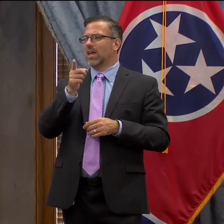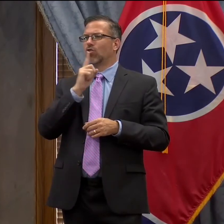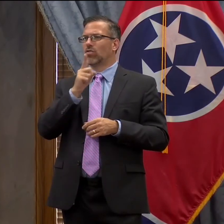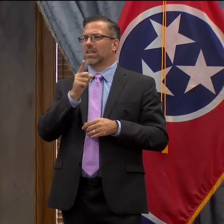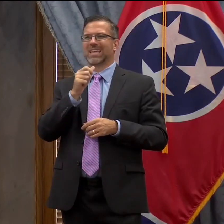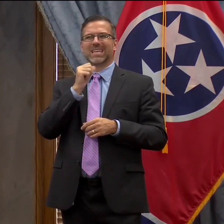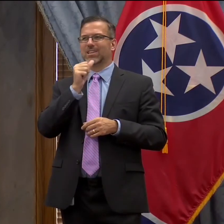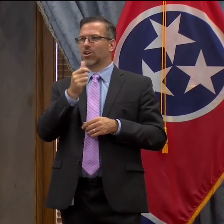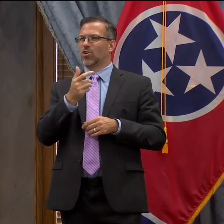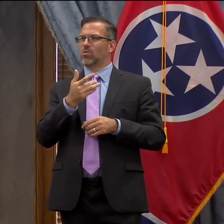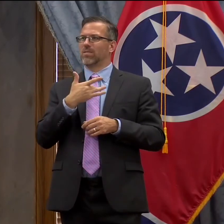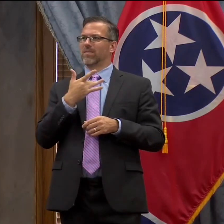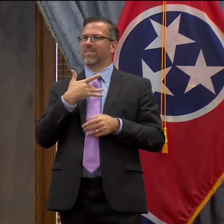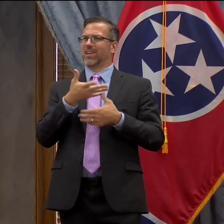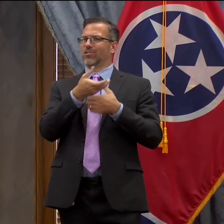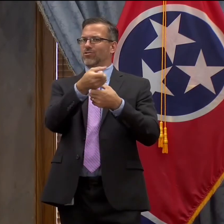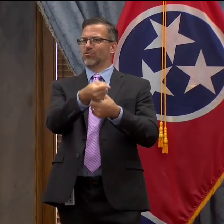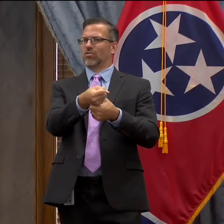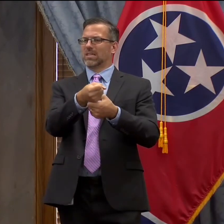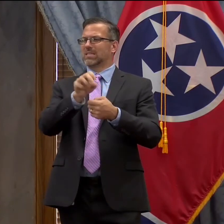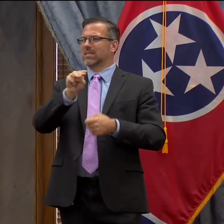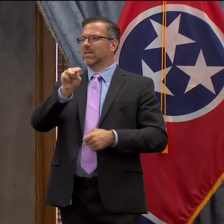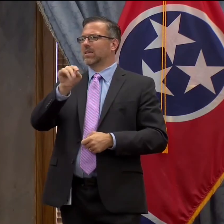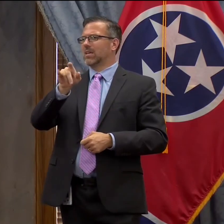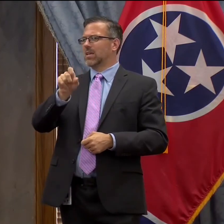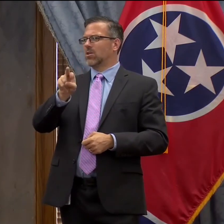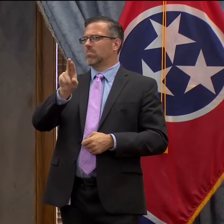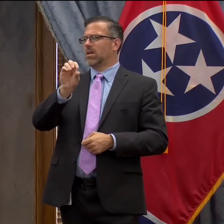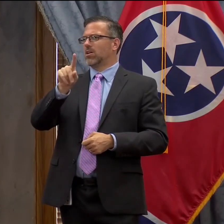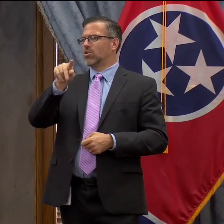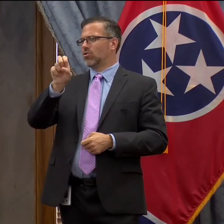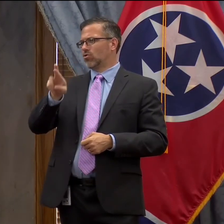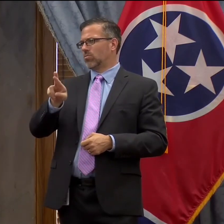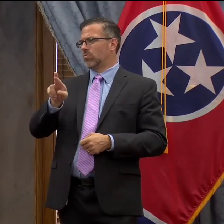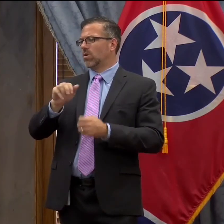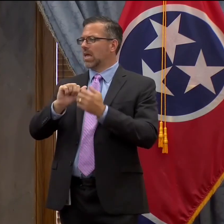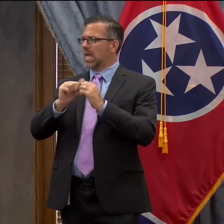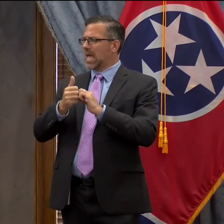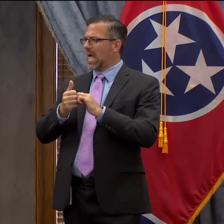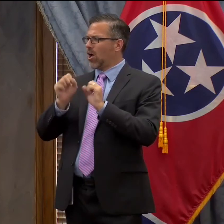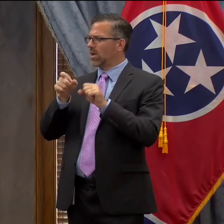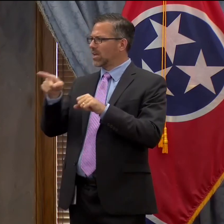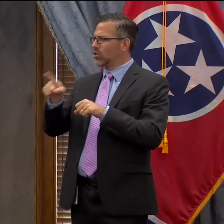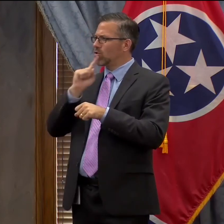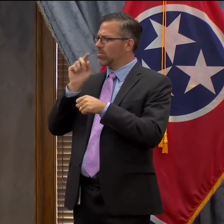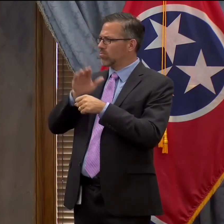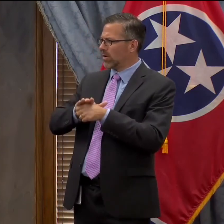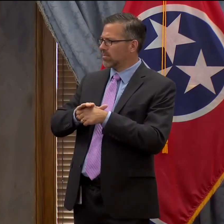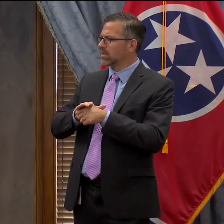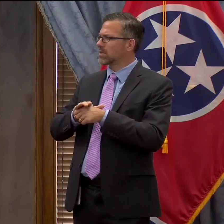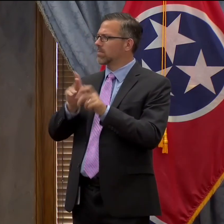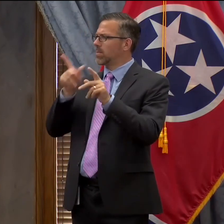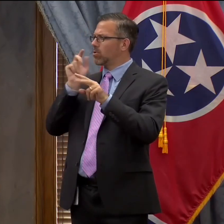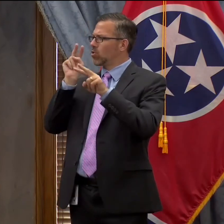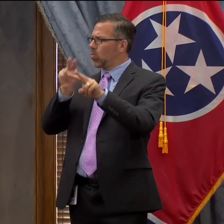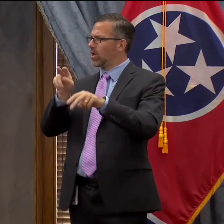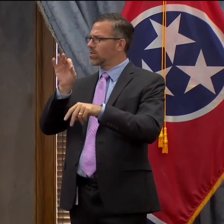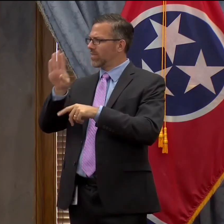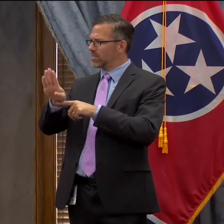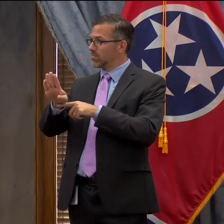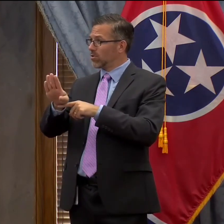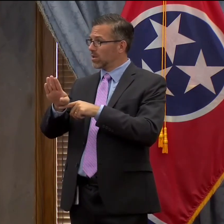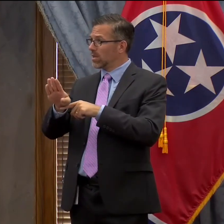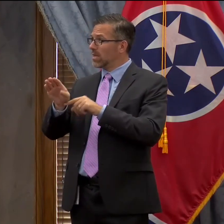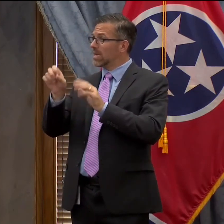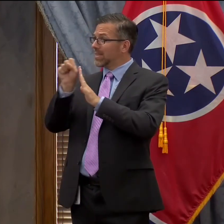feeling like they're not being as transparent as humanly possible. How can you guarantee the people, our viewers, people watching our Facebook stream, that the state